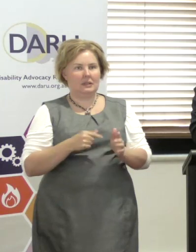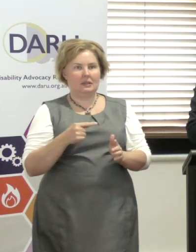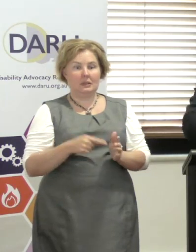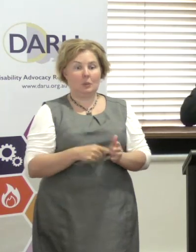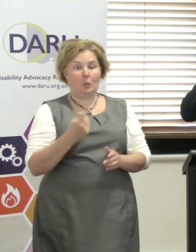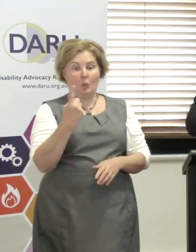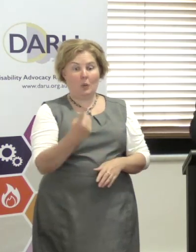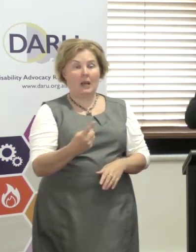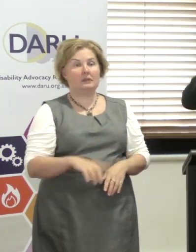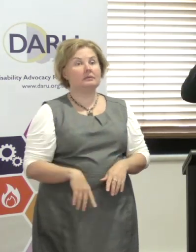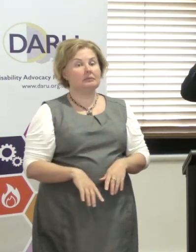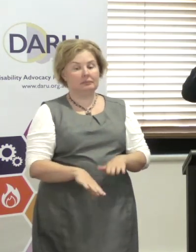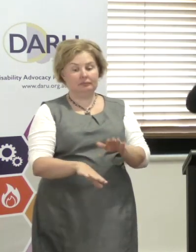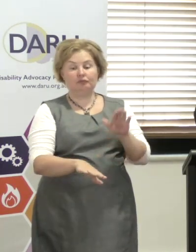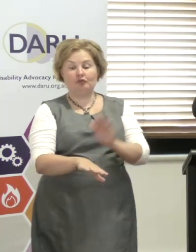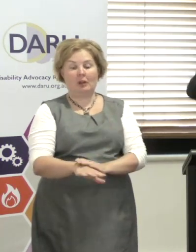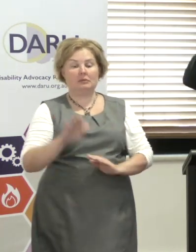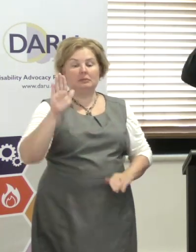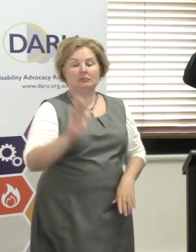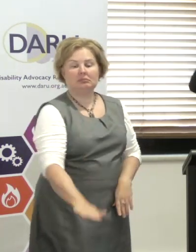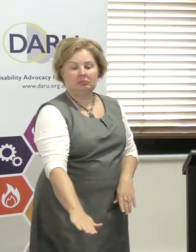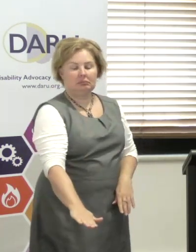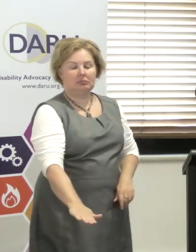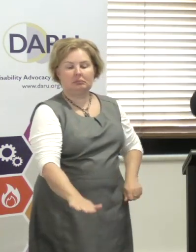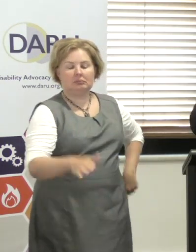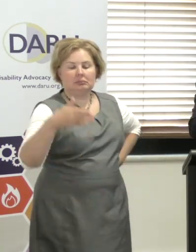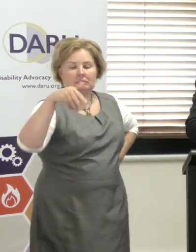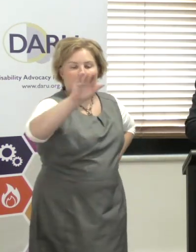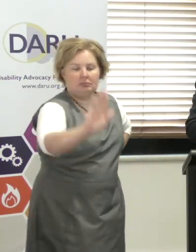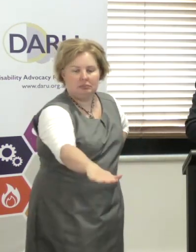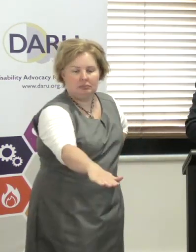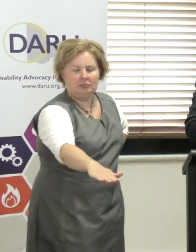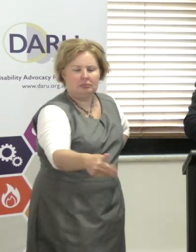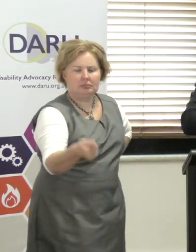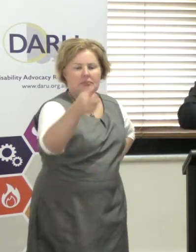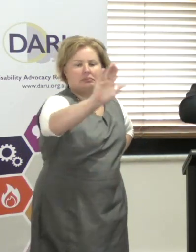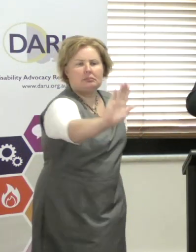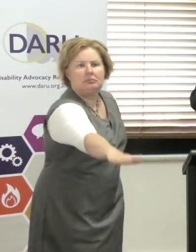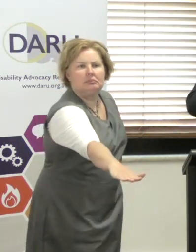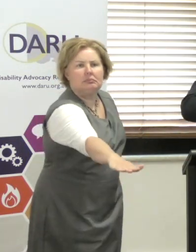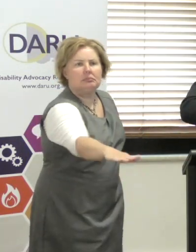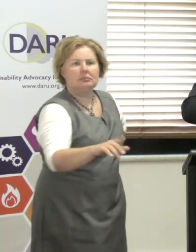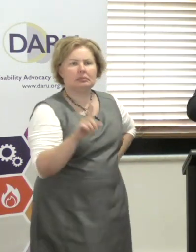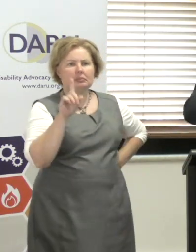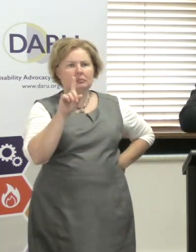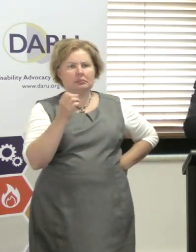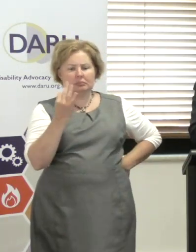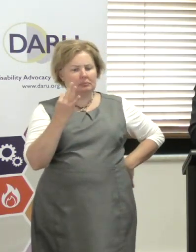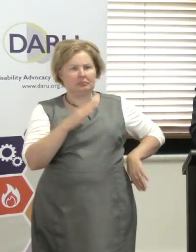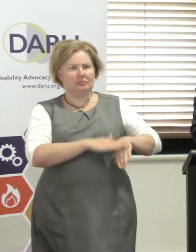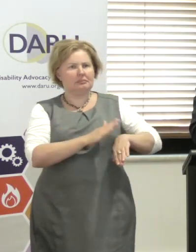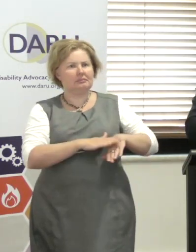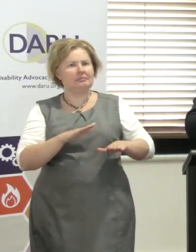footprint. So it goes right footprint, right footprint, right footprint. And there's no corresponding left